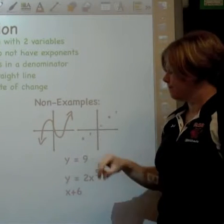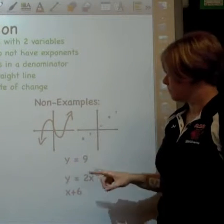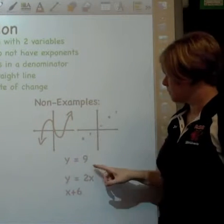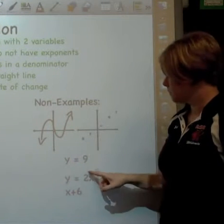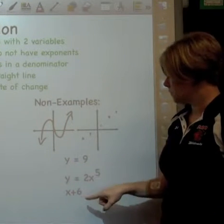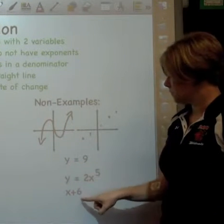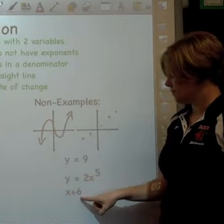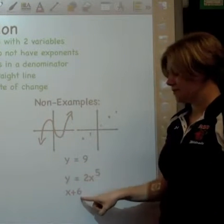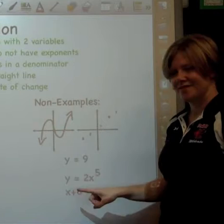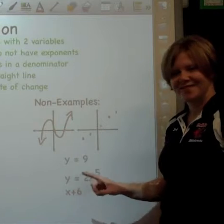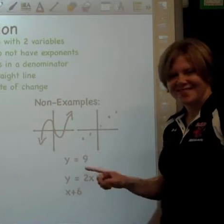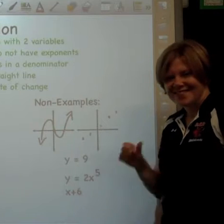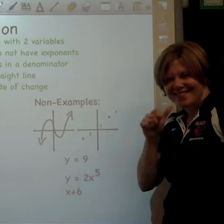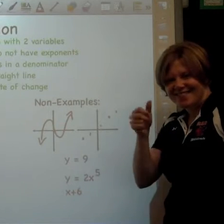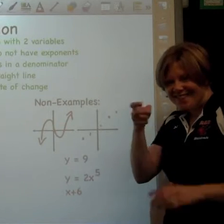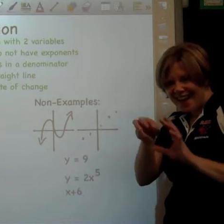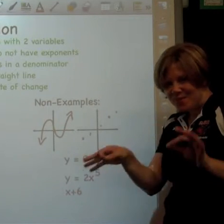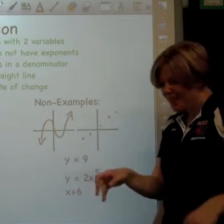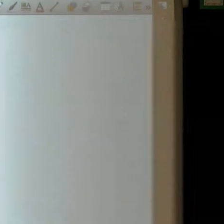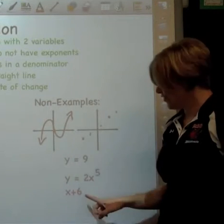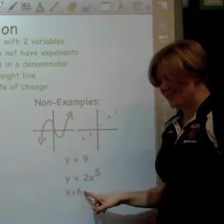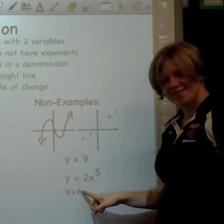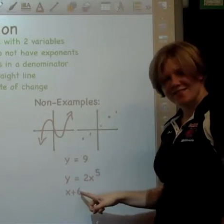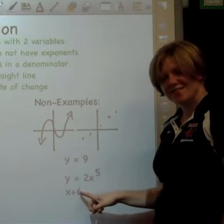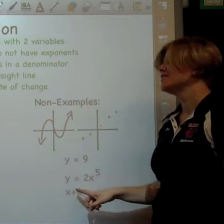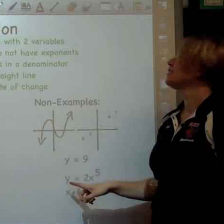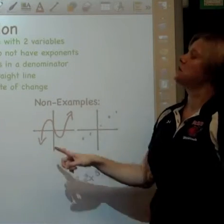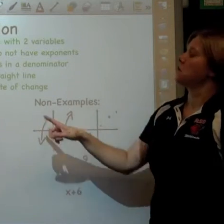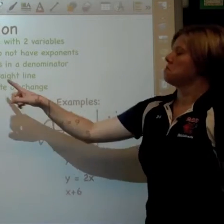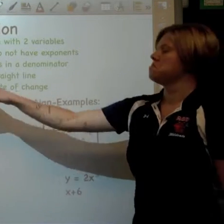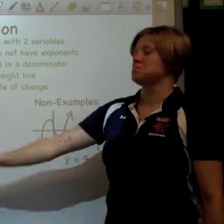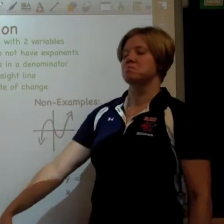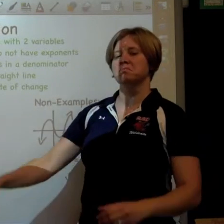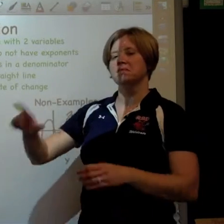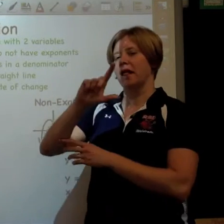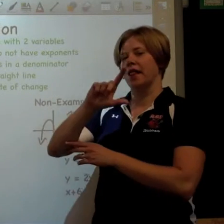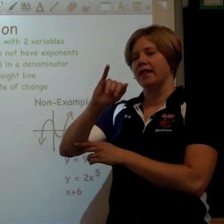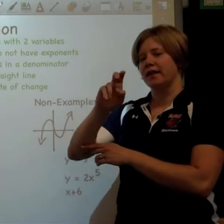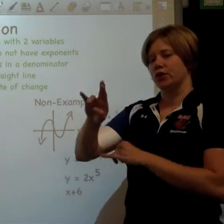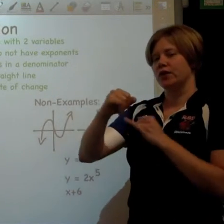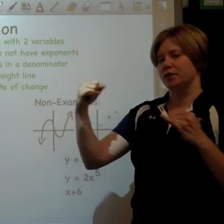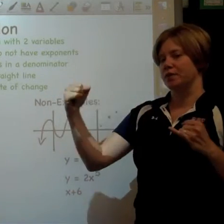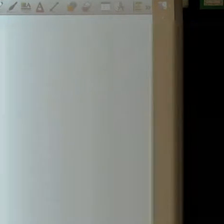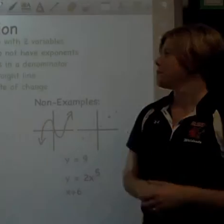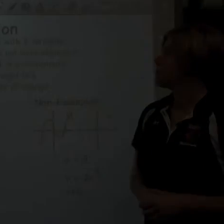with the variable, which is not linear. And this one isn't even an equation. So that's linear equations.